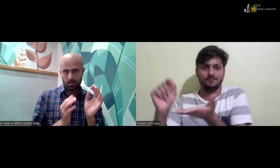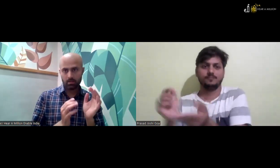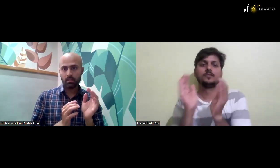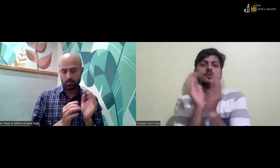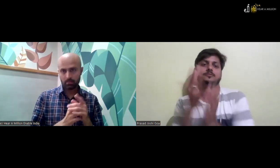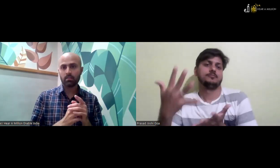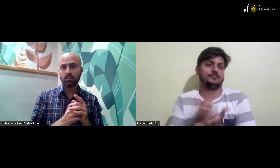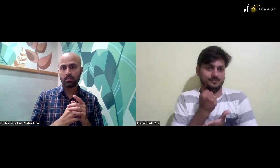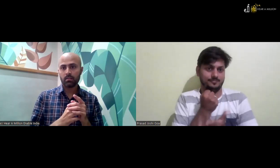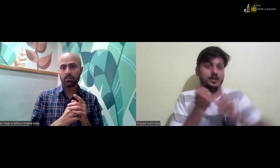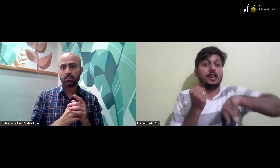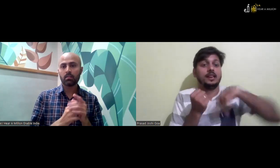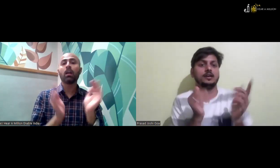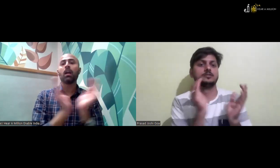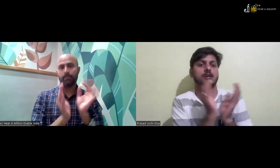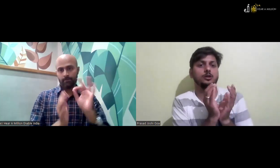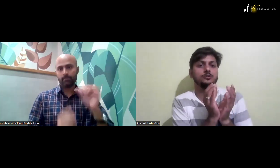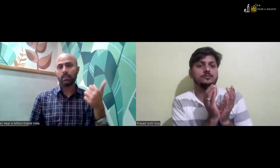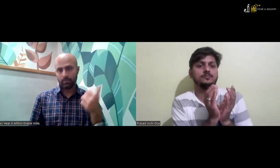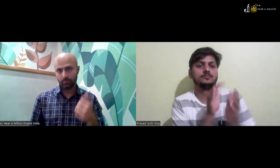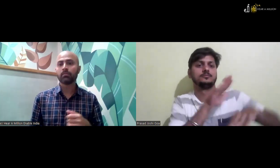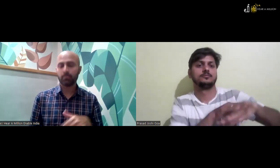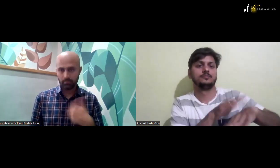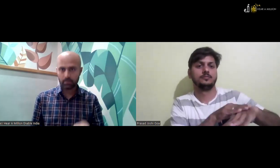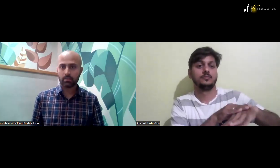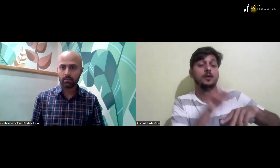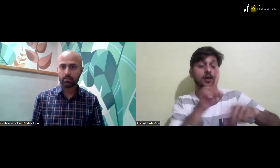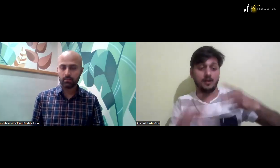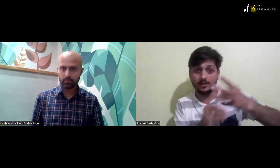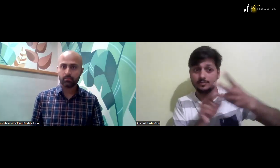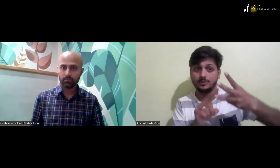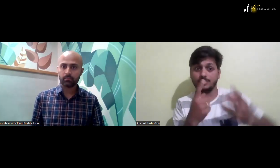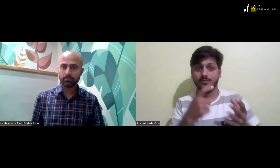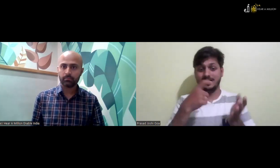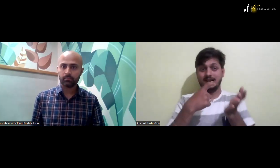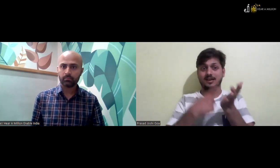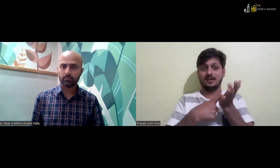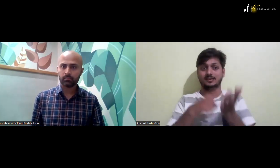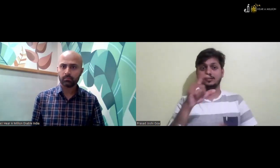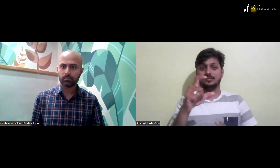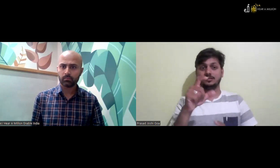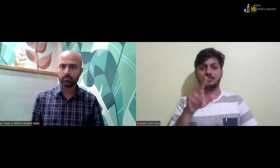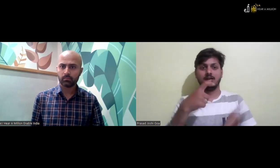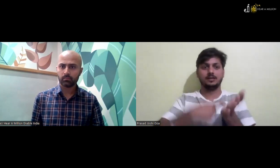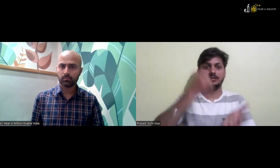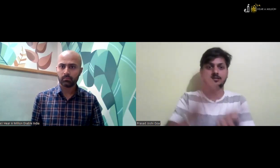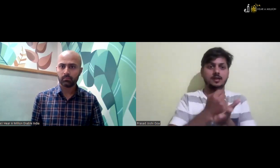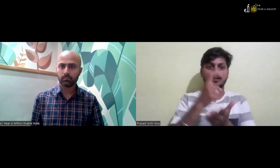have to give it to the vehicle insurance office, then you can get the insurance. One more